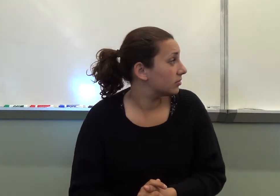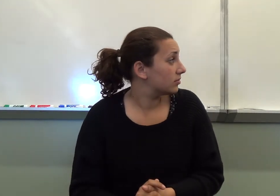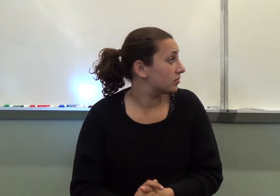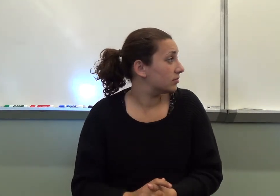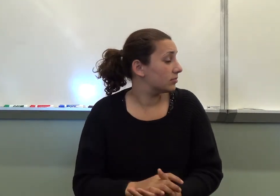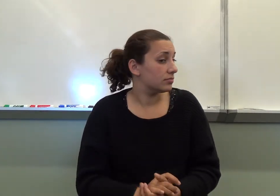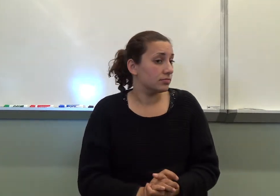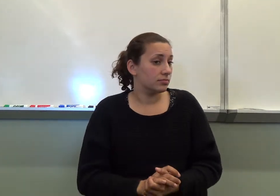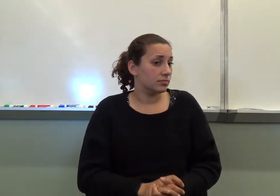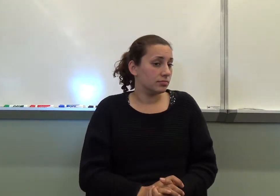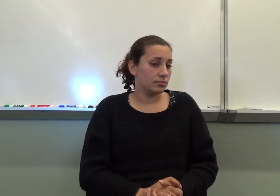Okay.